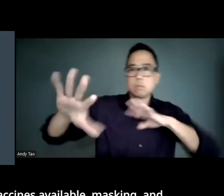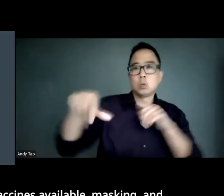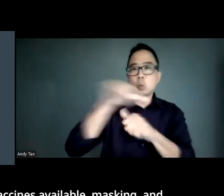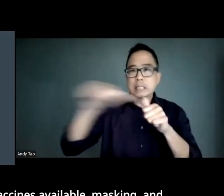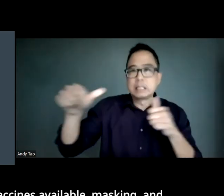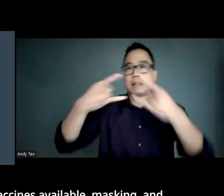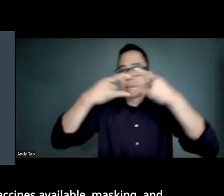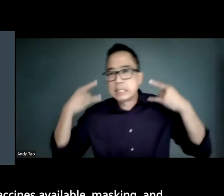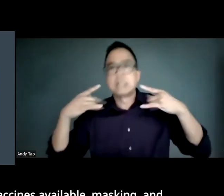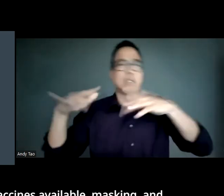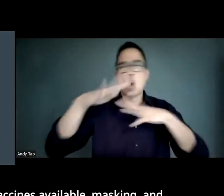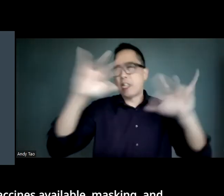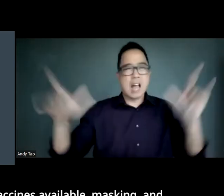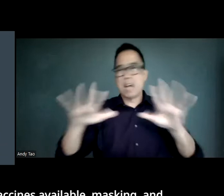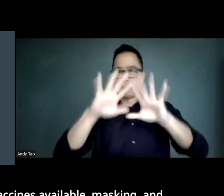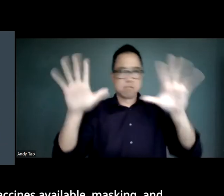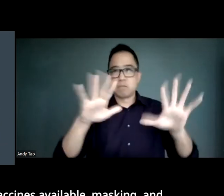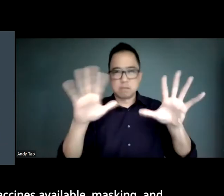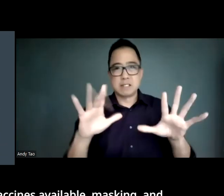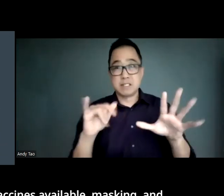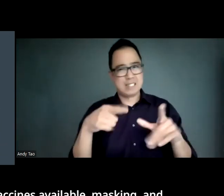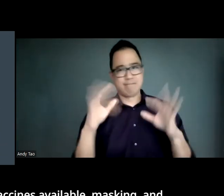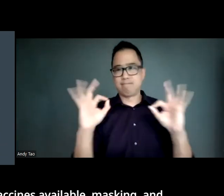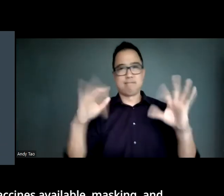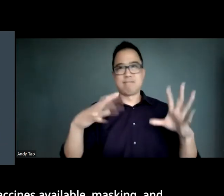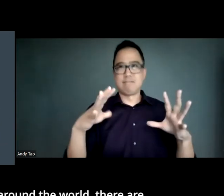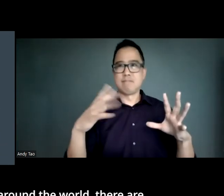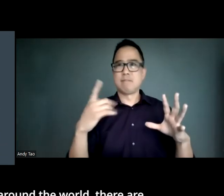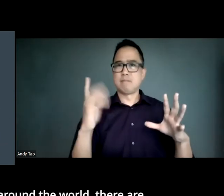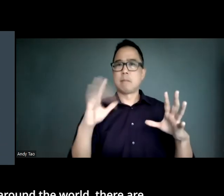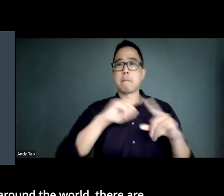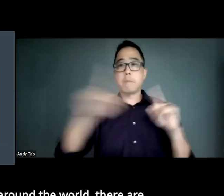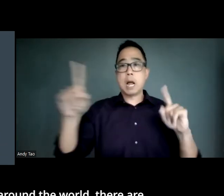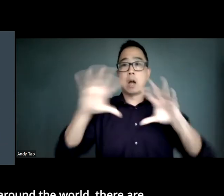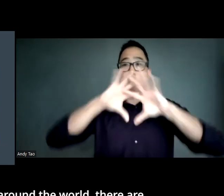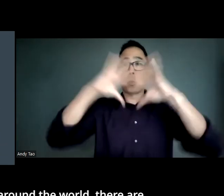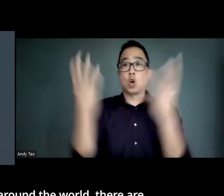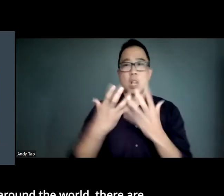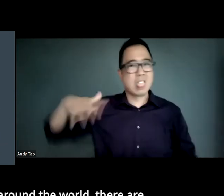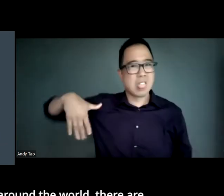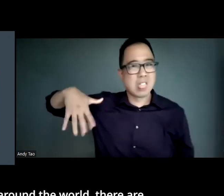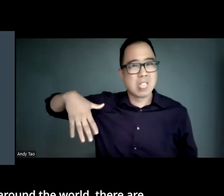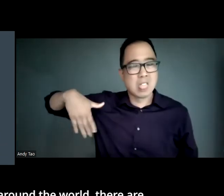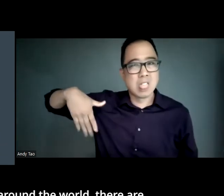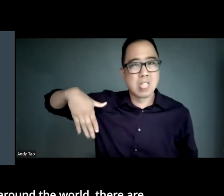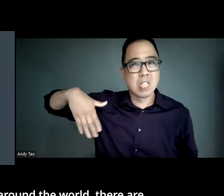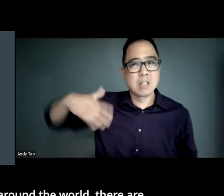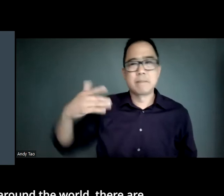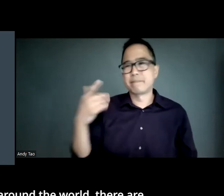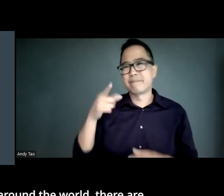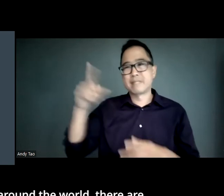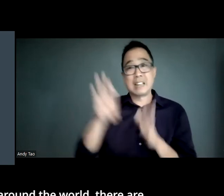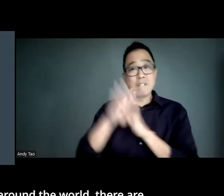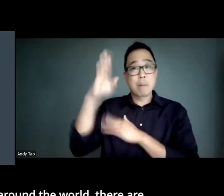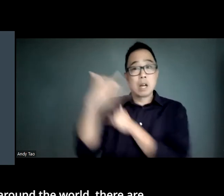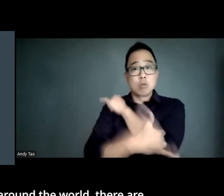in fact a struggle. This is not smooth sailing, but with vaccines, with people masking, with herd immunity,